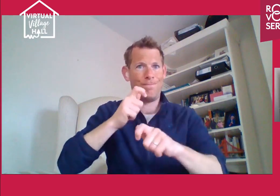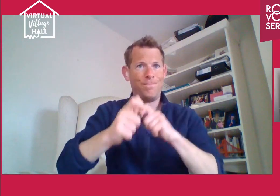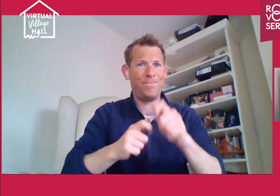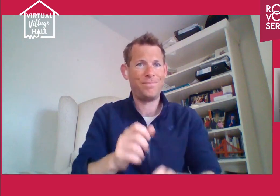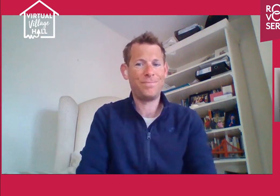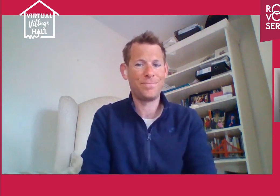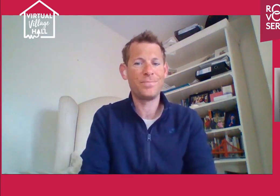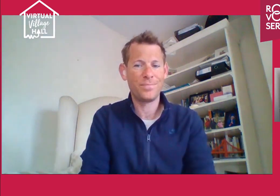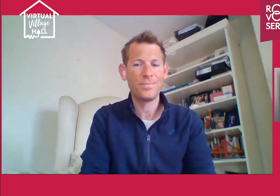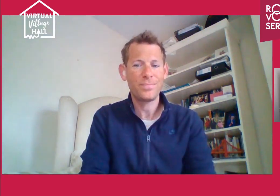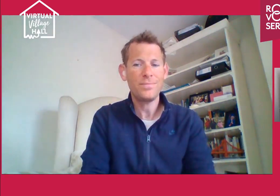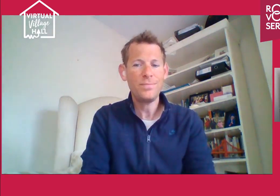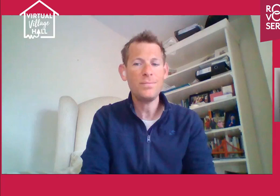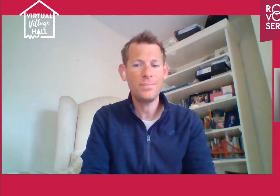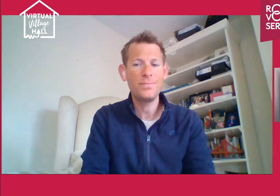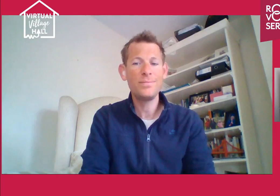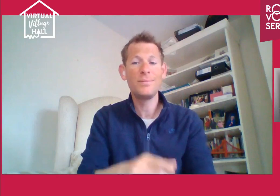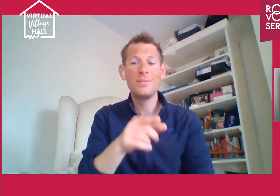And that's our structure.